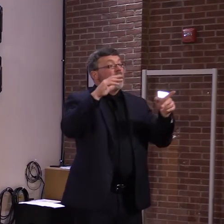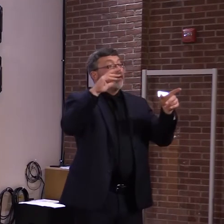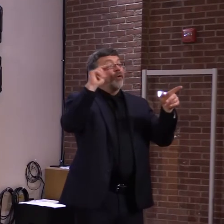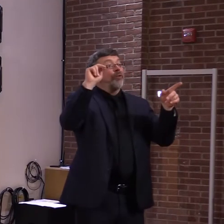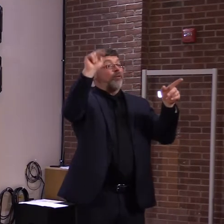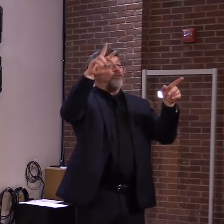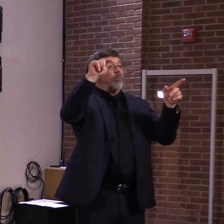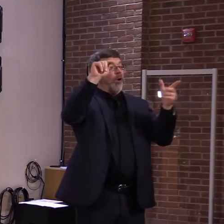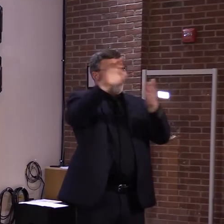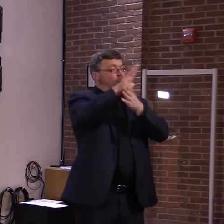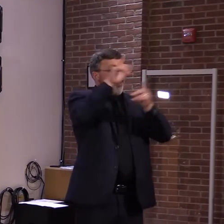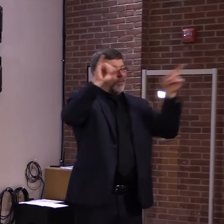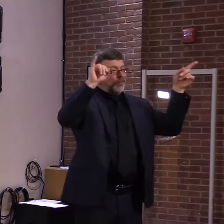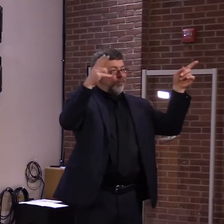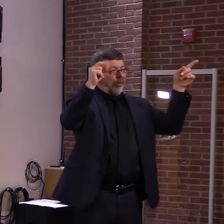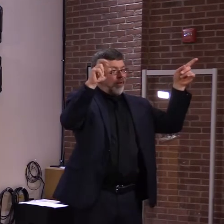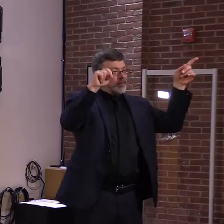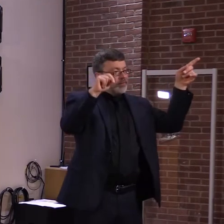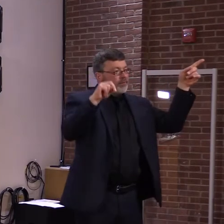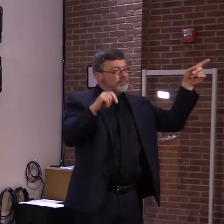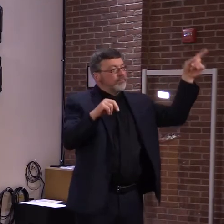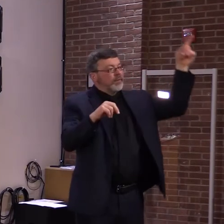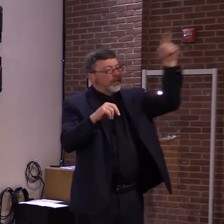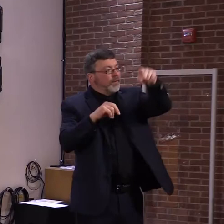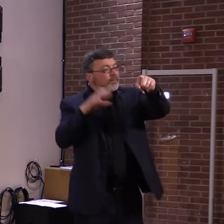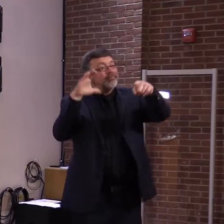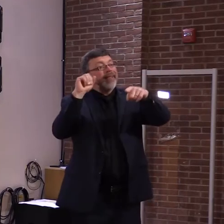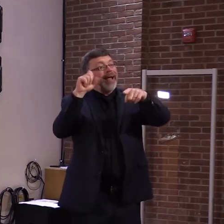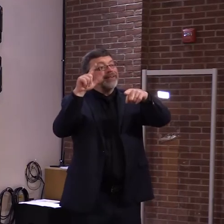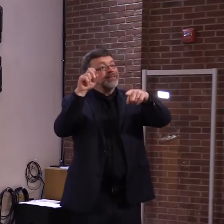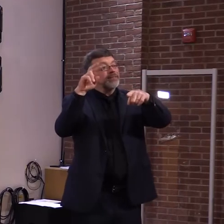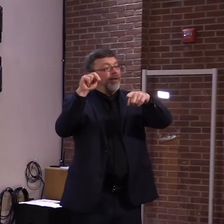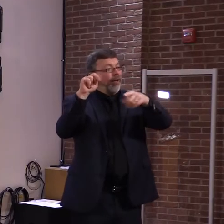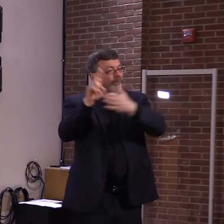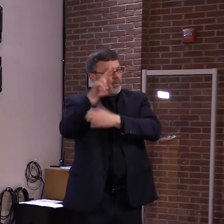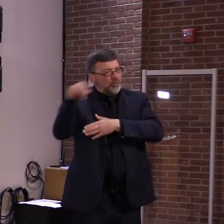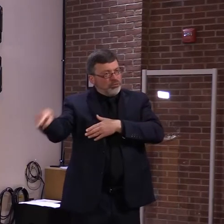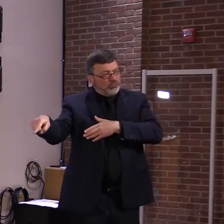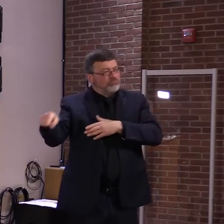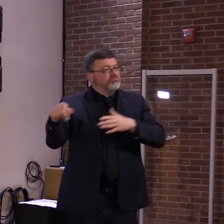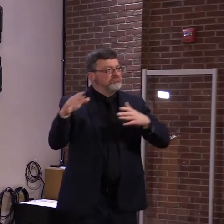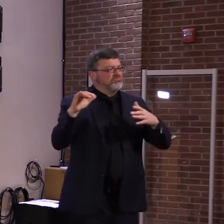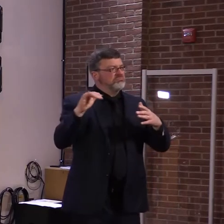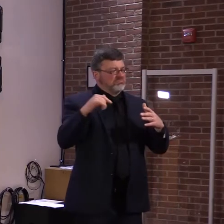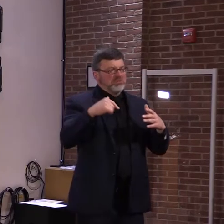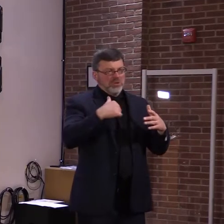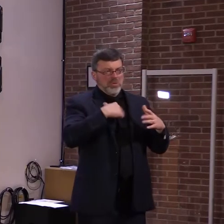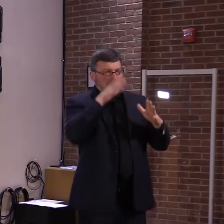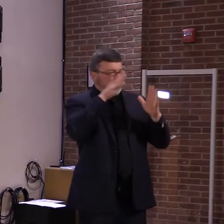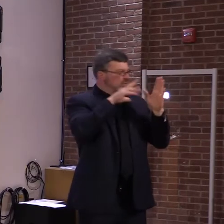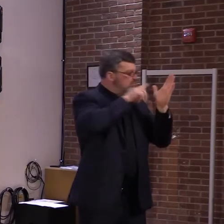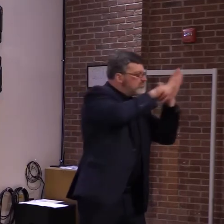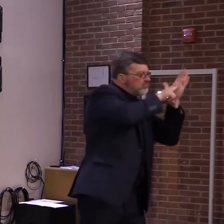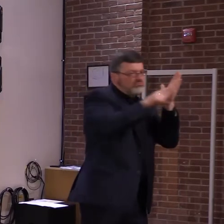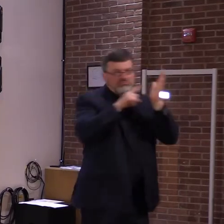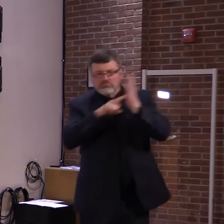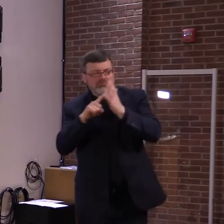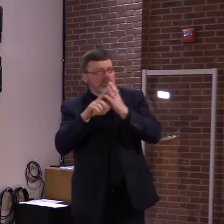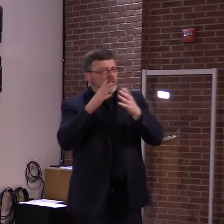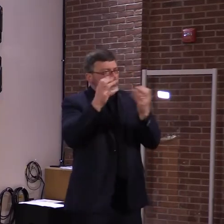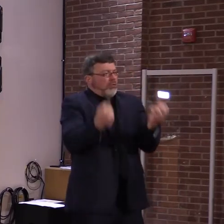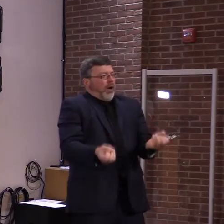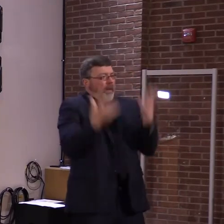then, of course, in Castleton tomorrow. I'll have an update on that next Tuesday, just so that we have an update on